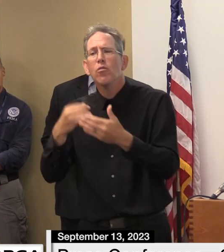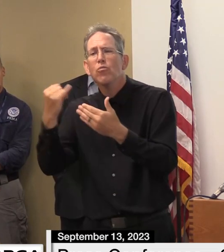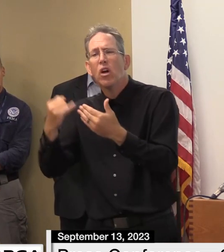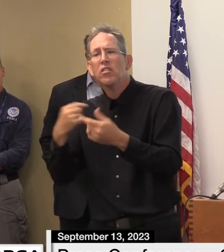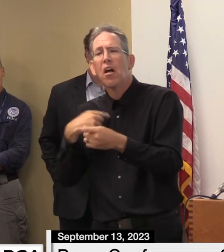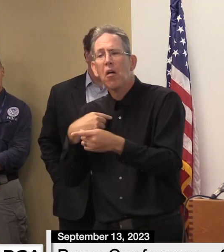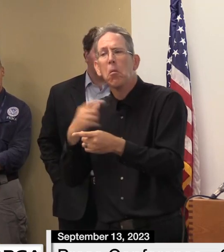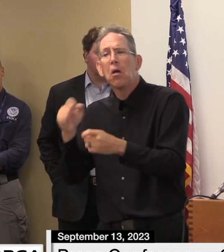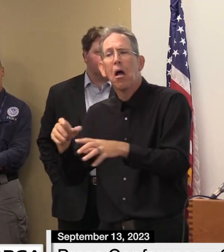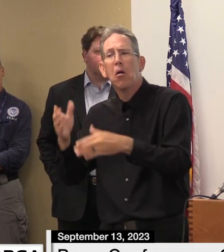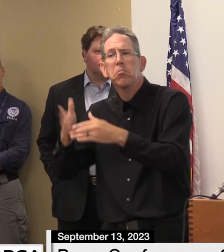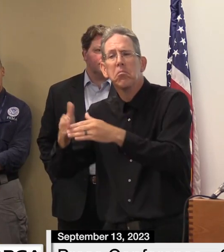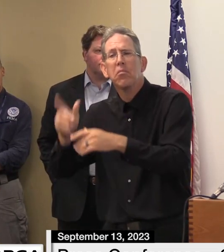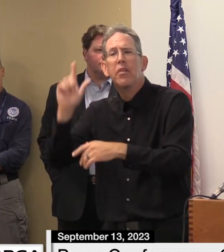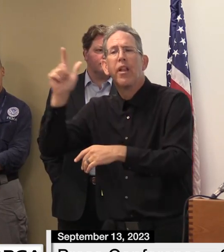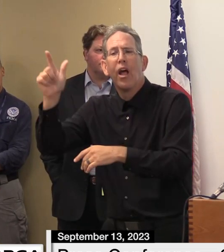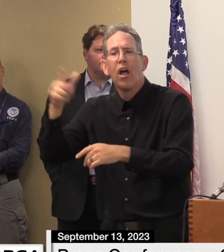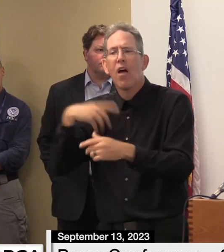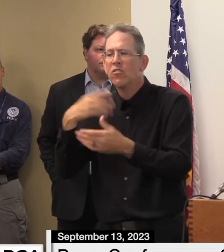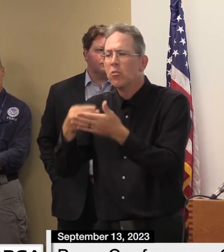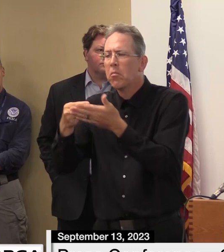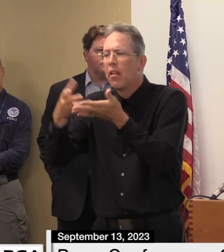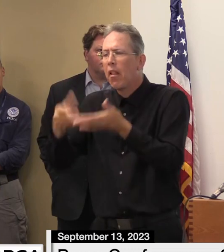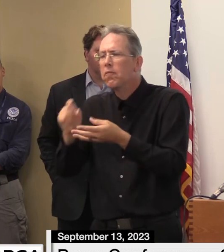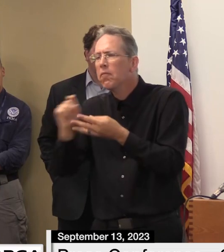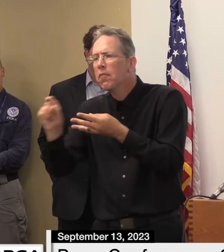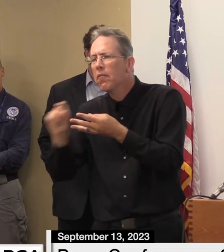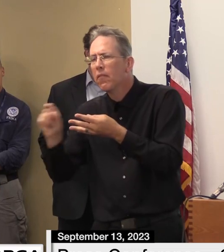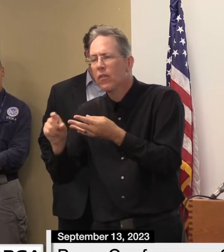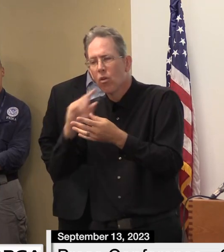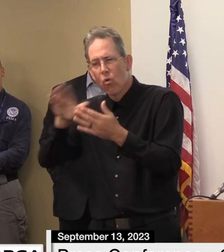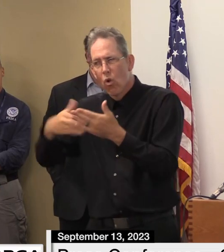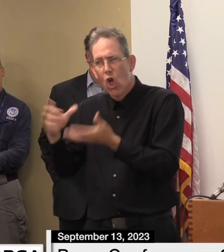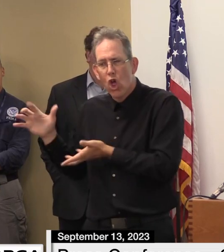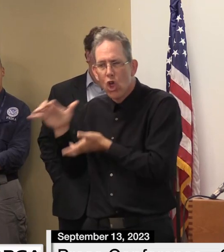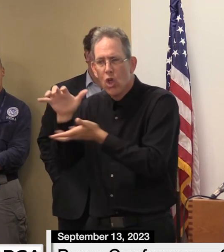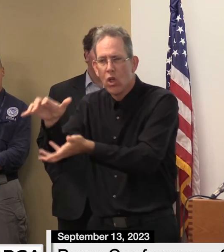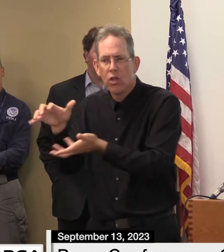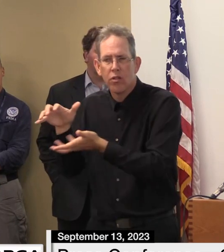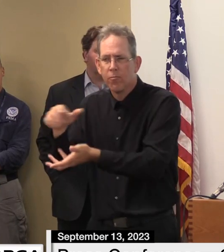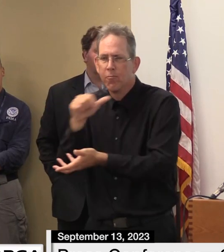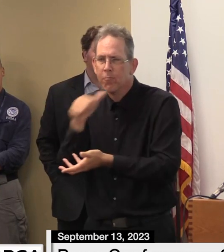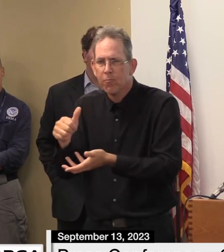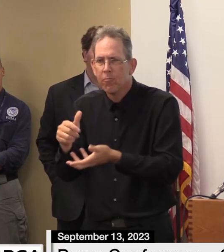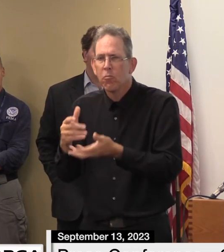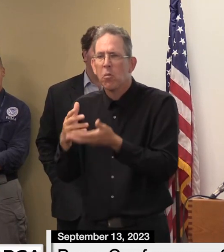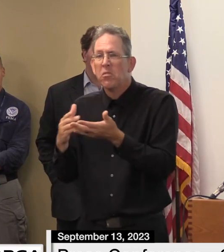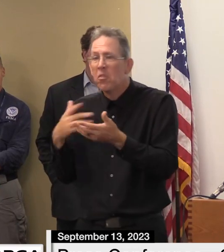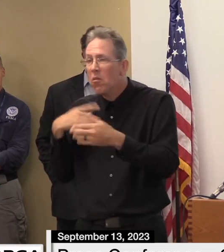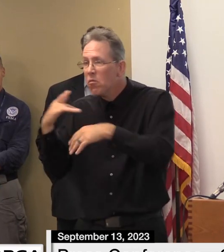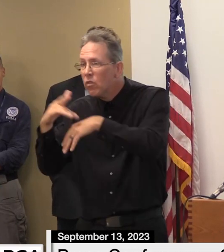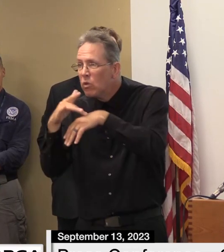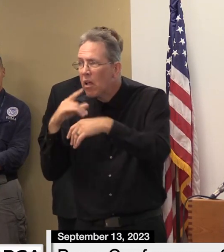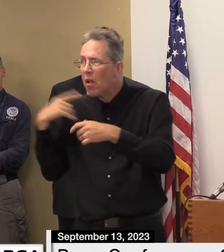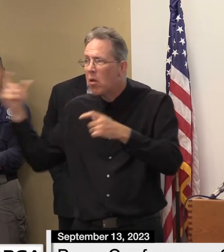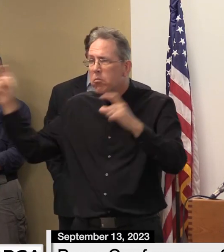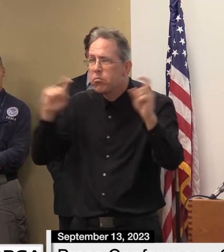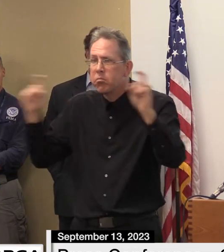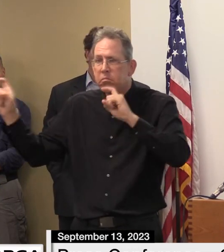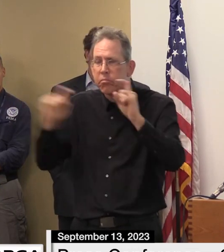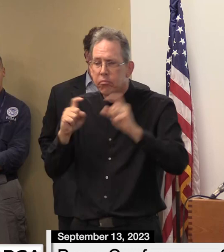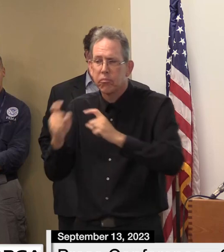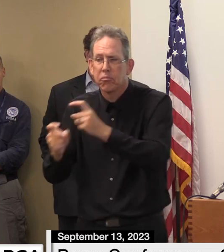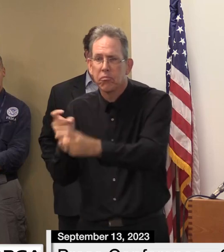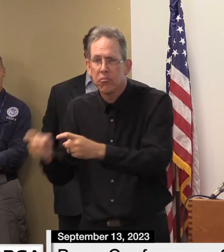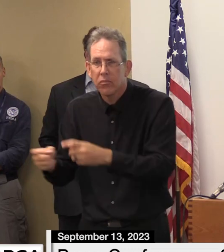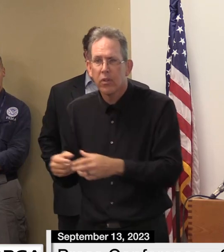have some of their funding, but not all their funding, and they're looking at needing more resources, and so that's part of the